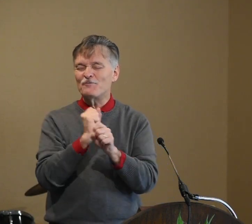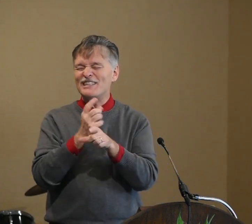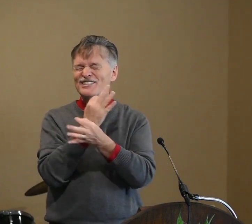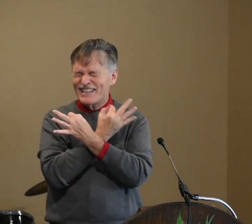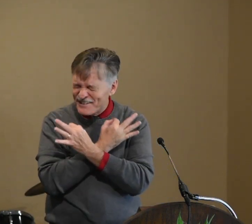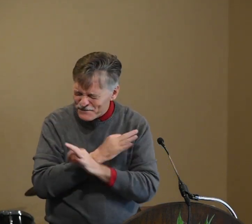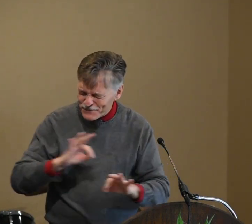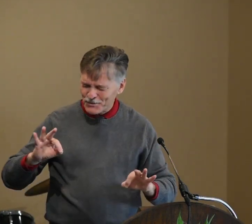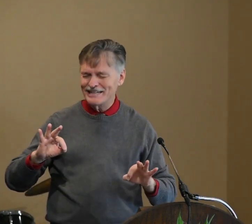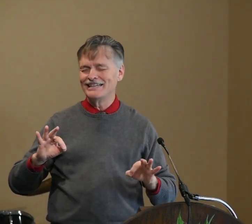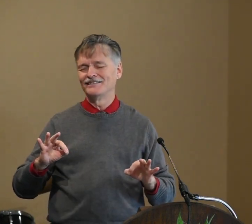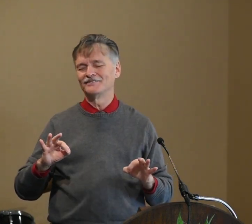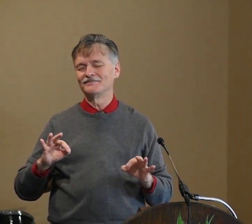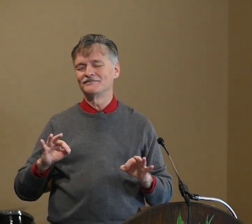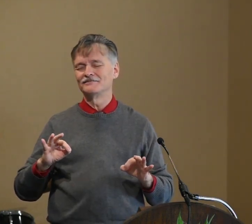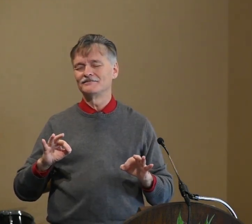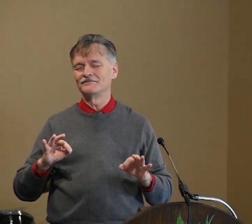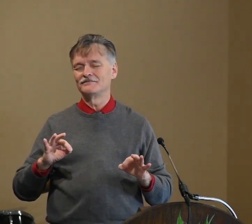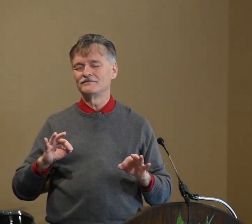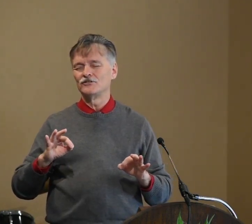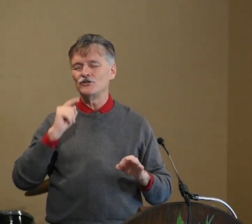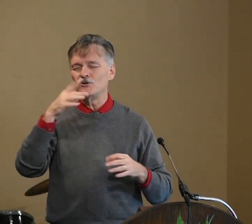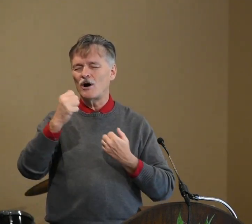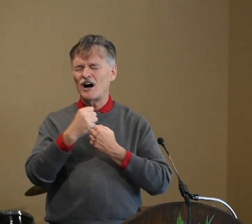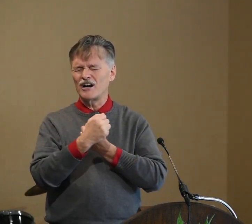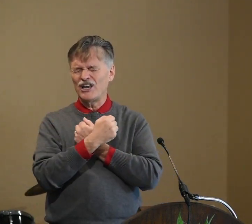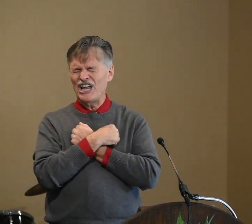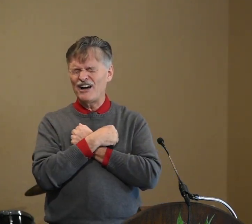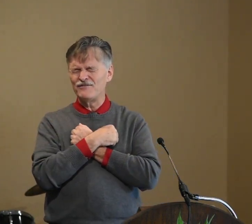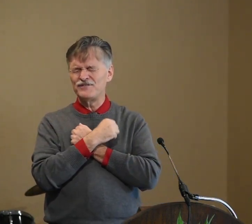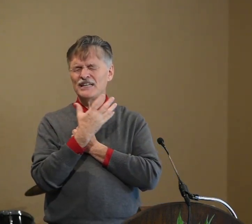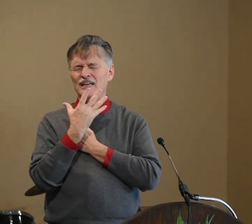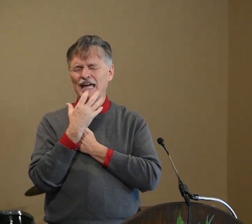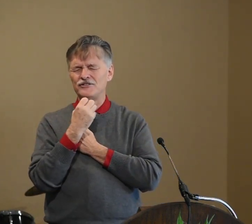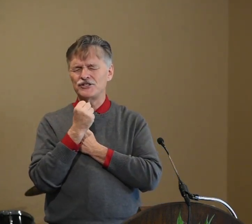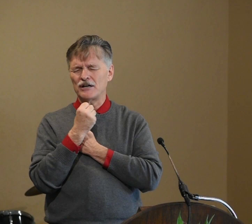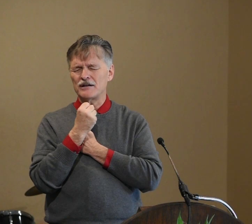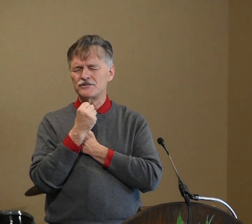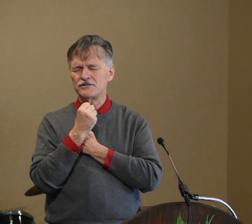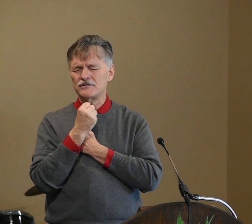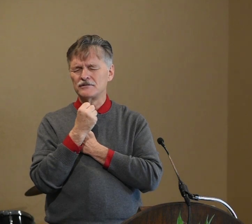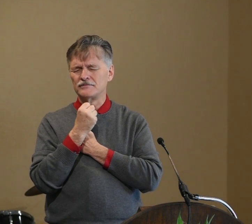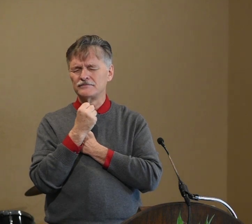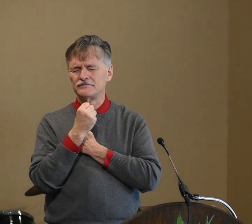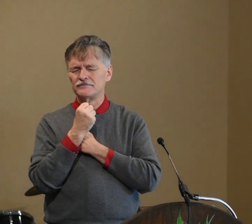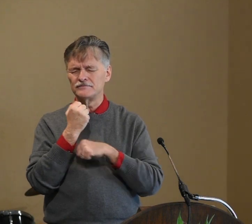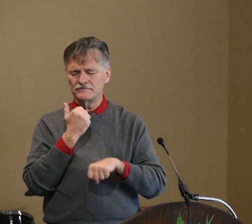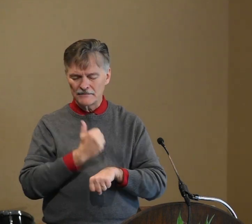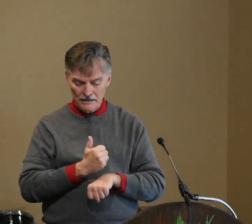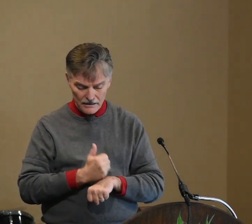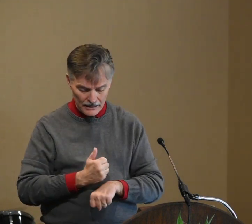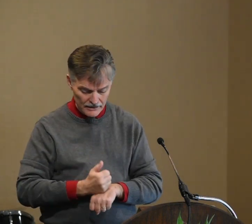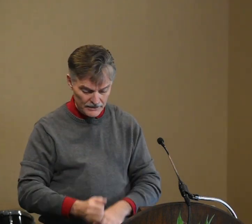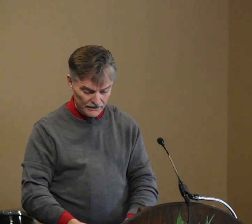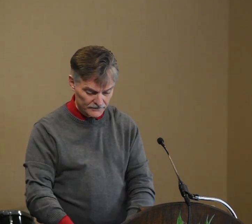been set free. You are loved and cherished. Amen.